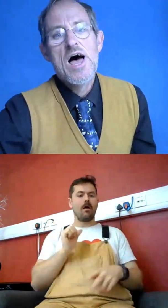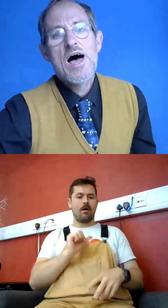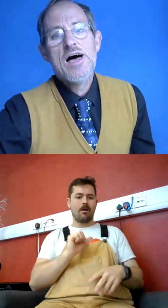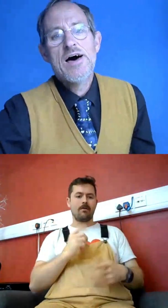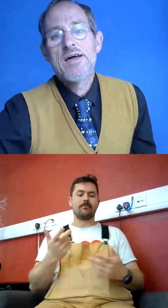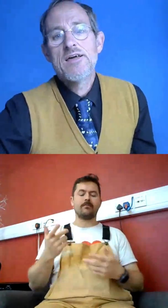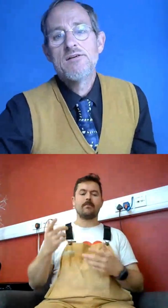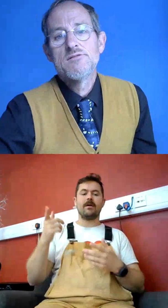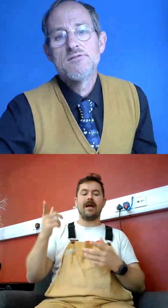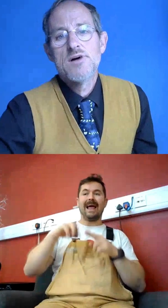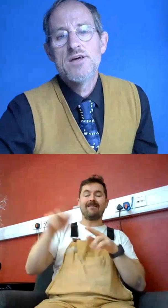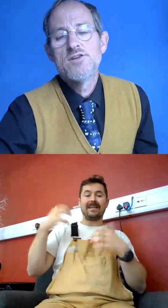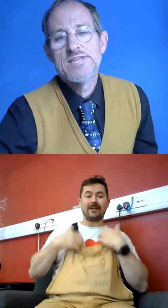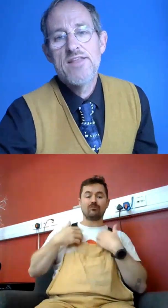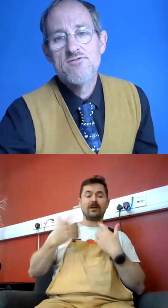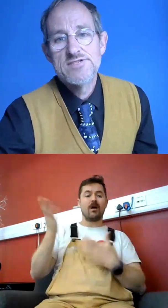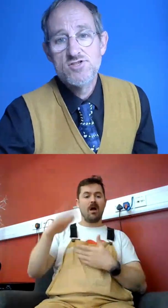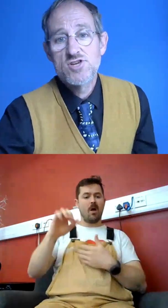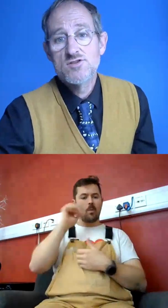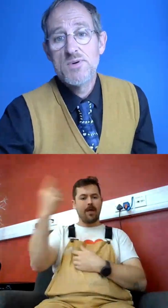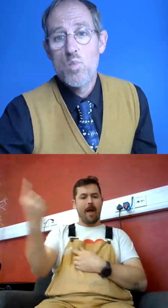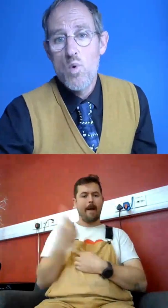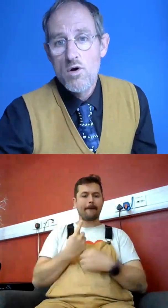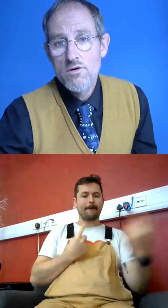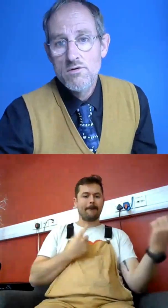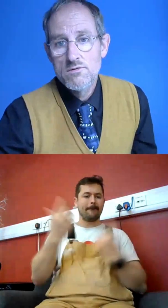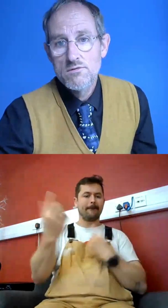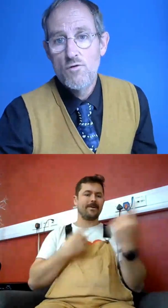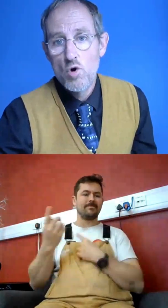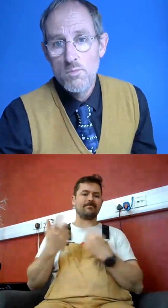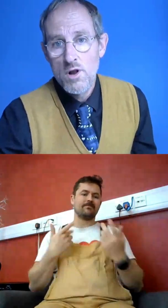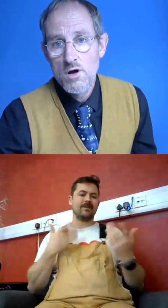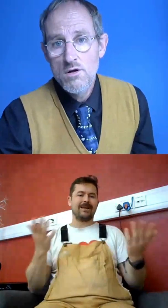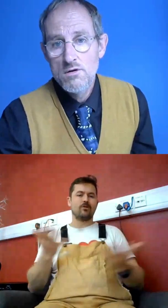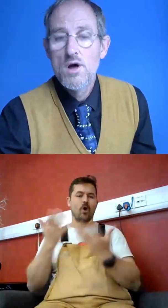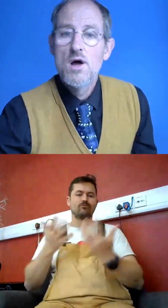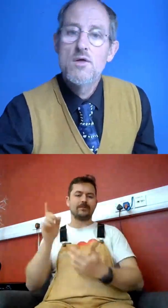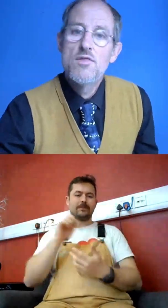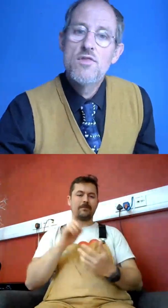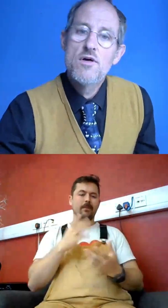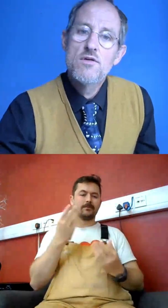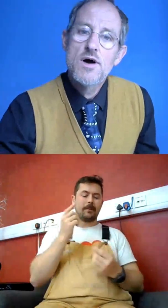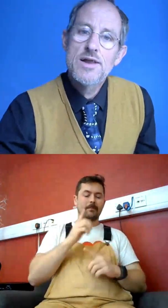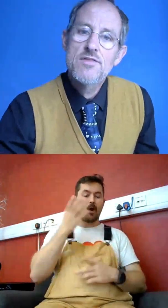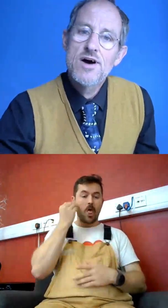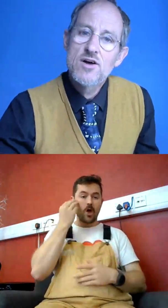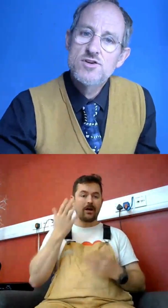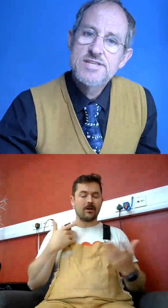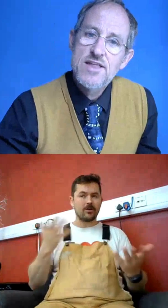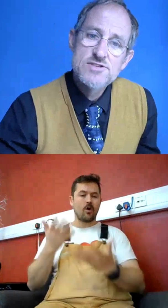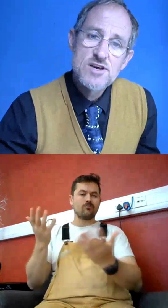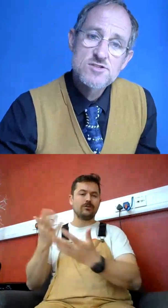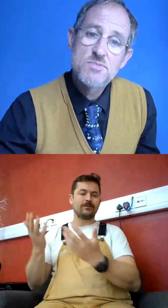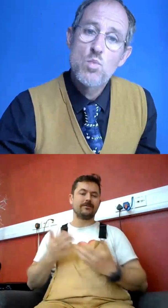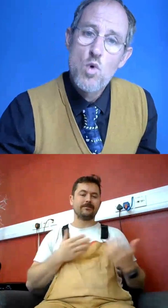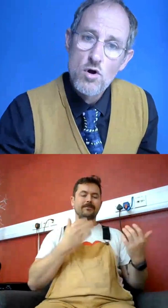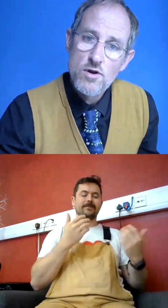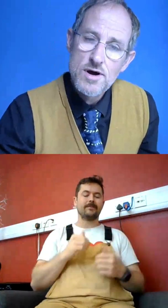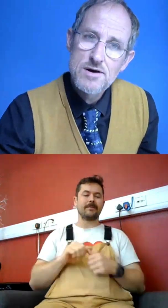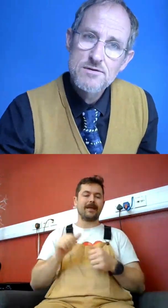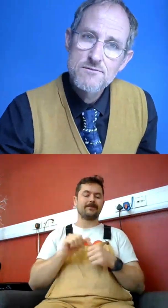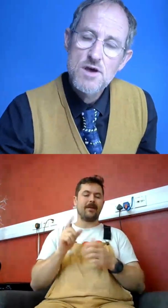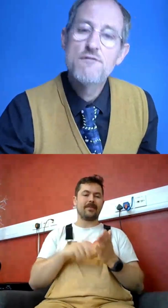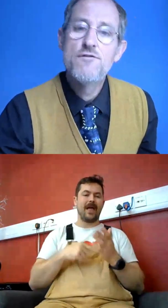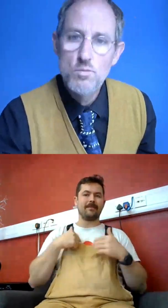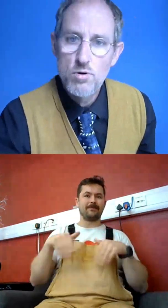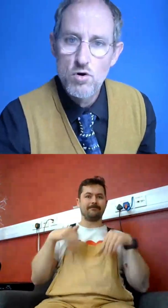this. And I understand there isn't just going to be one formula. And I understand there isn't going to be